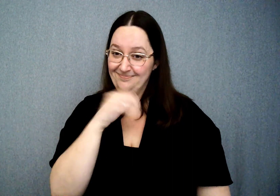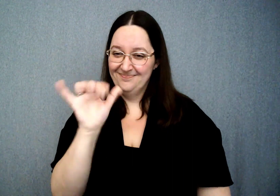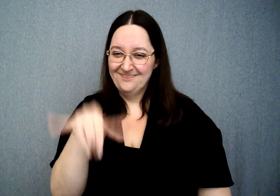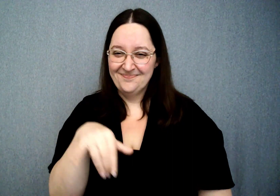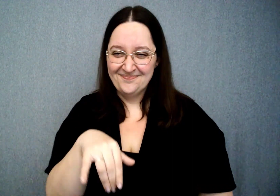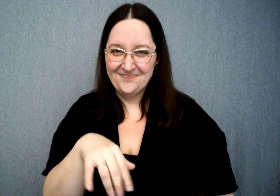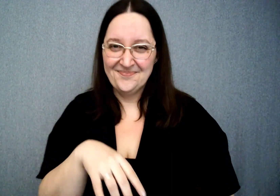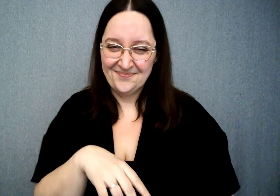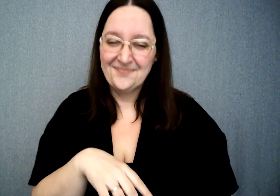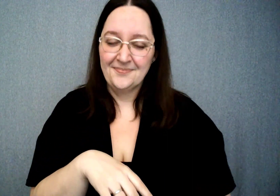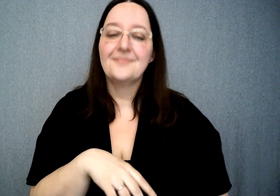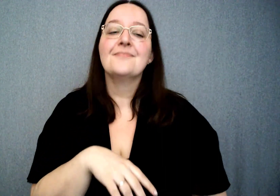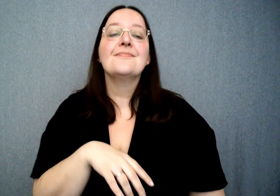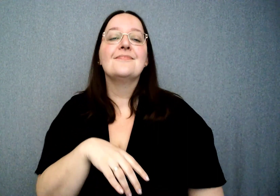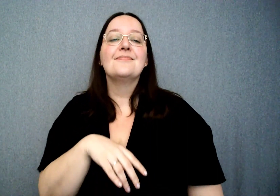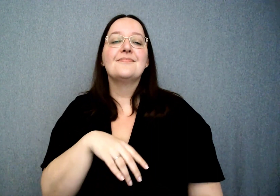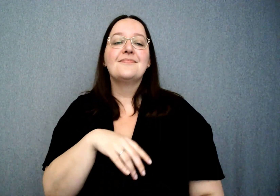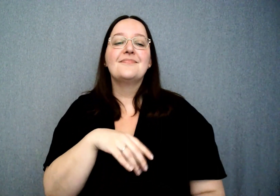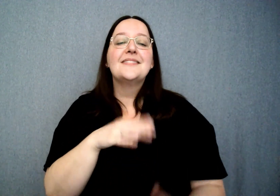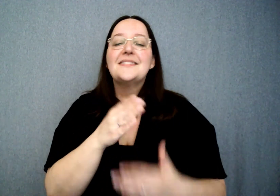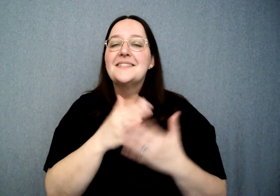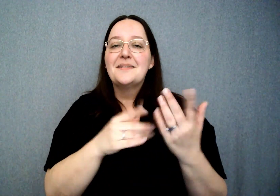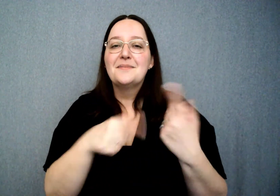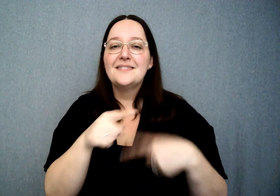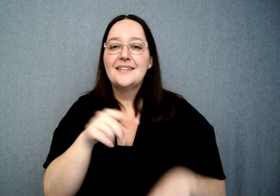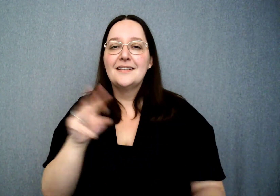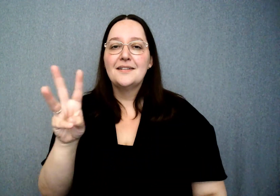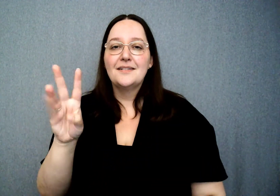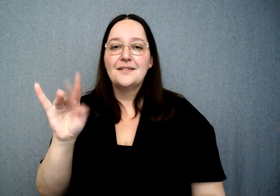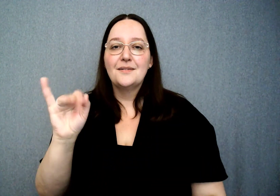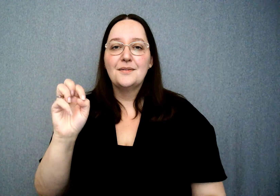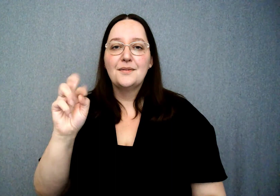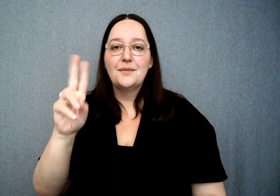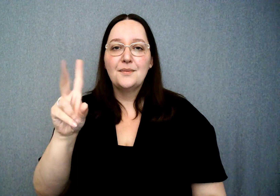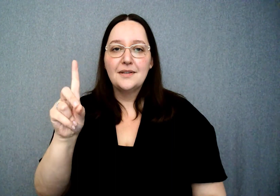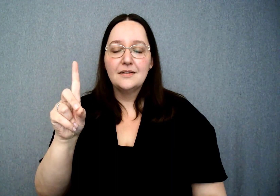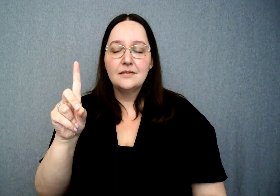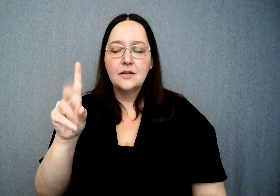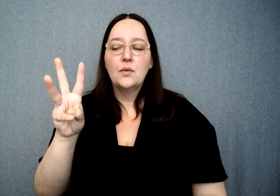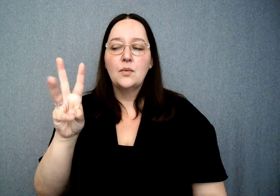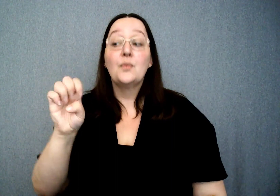she is odd. That kind of meaning. Same sign for weird.